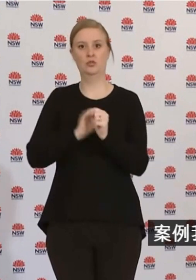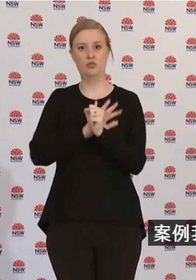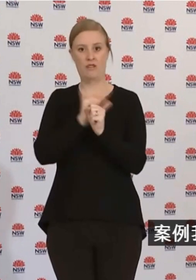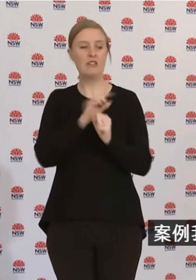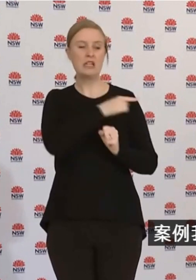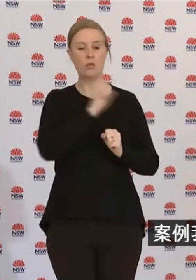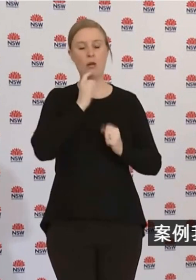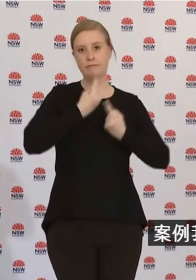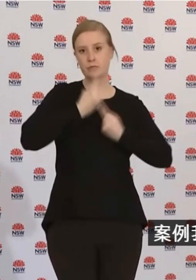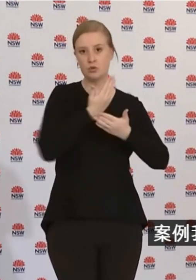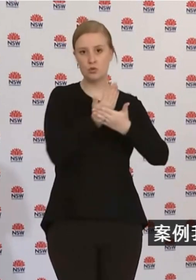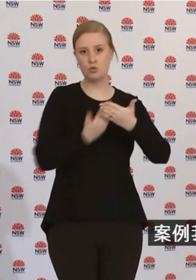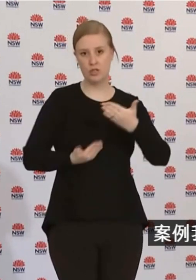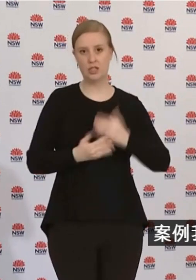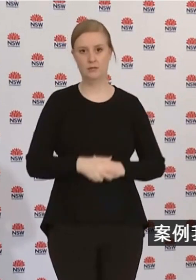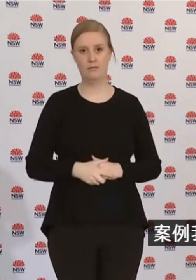I also want to stress that